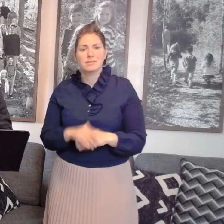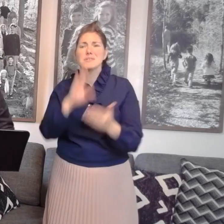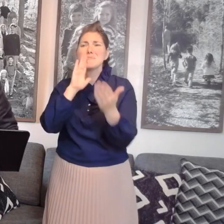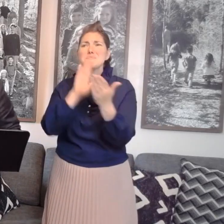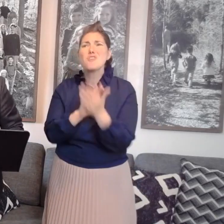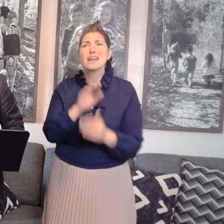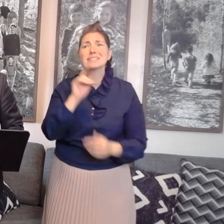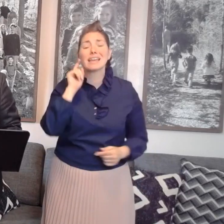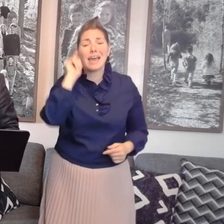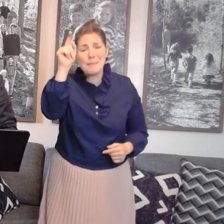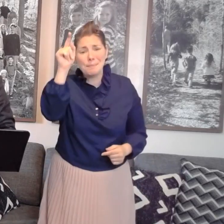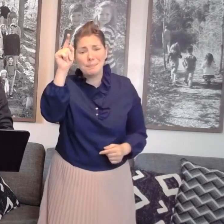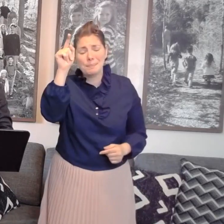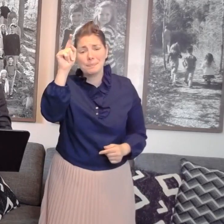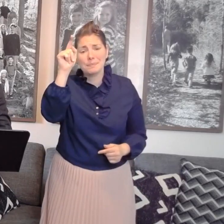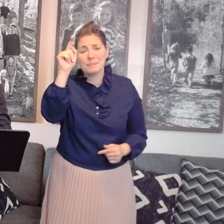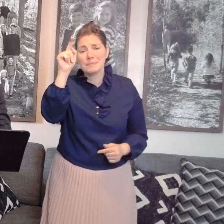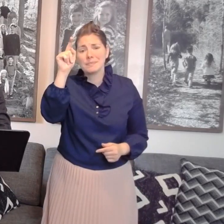Praise him